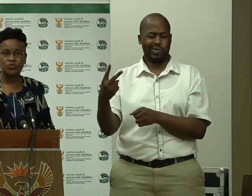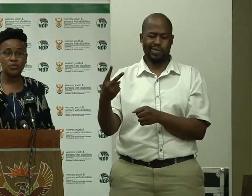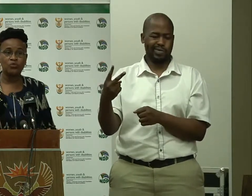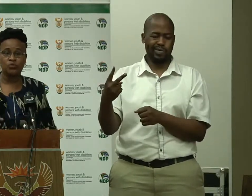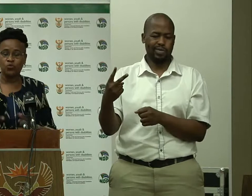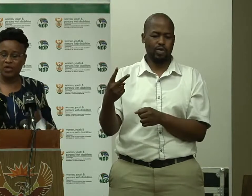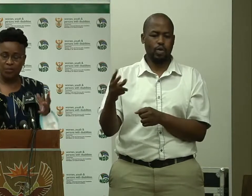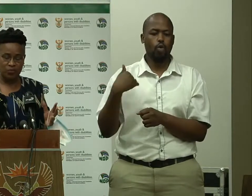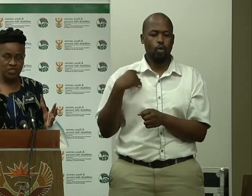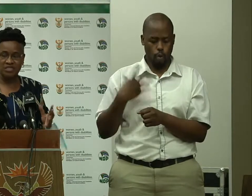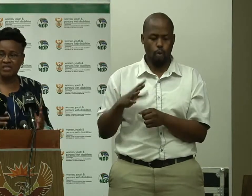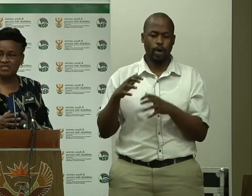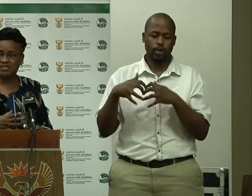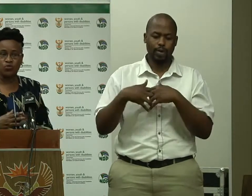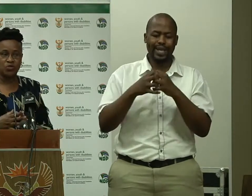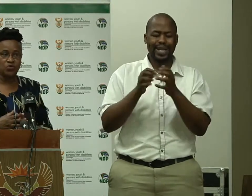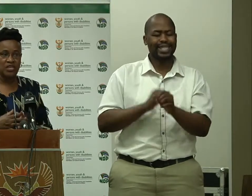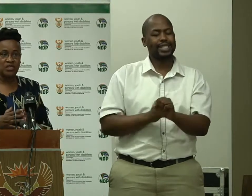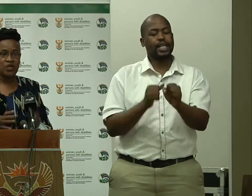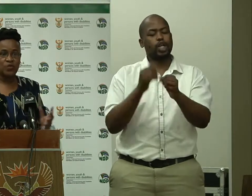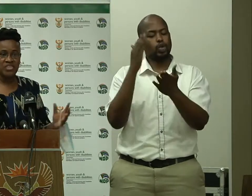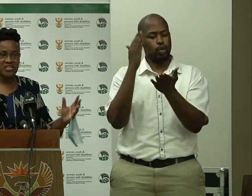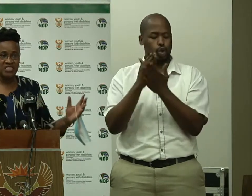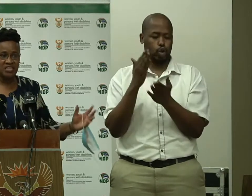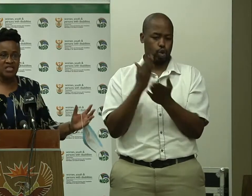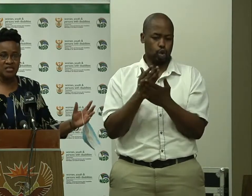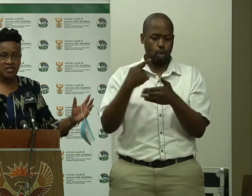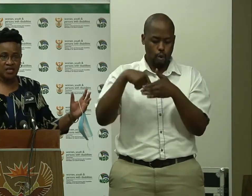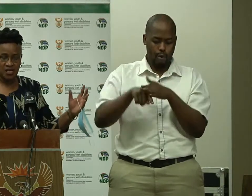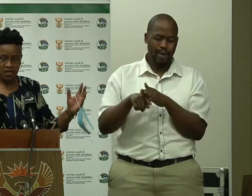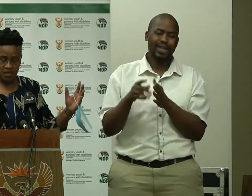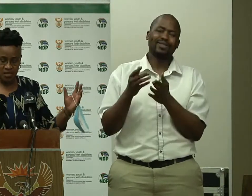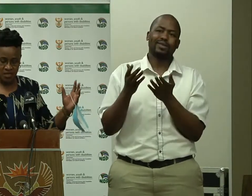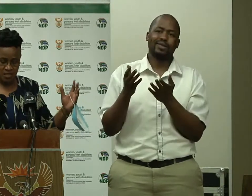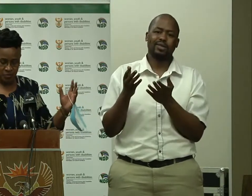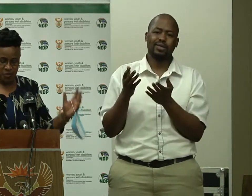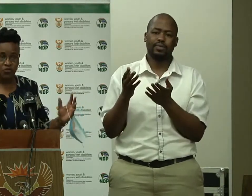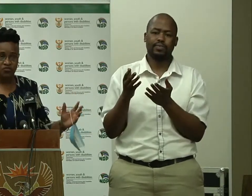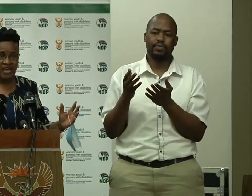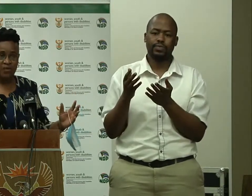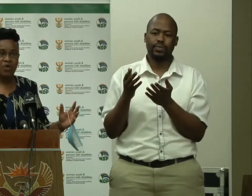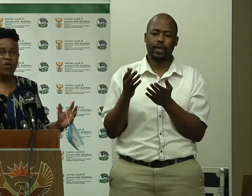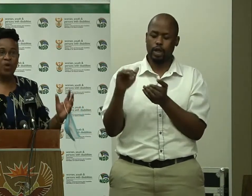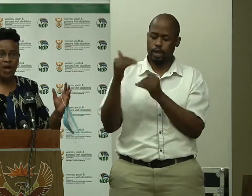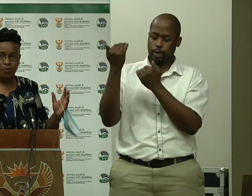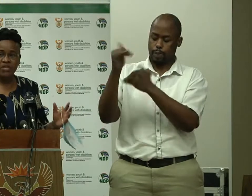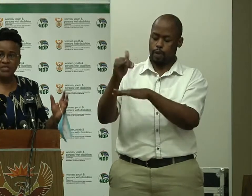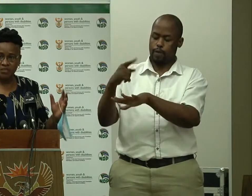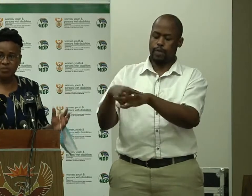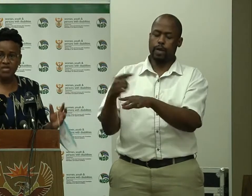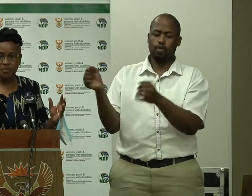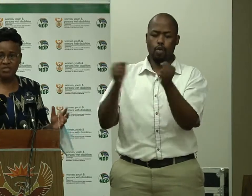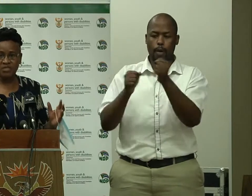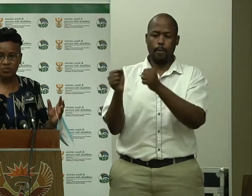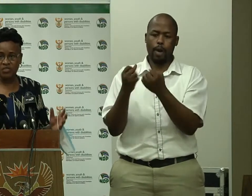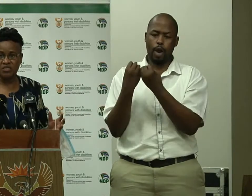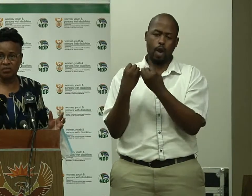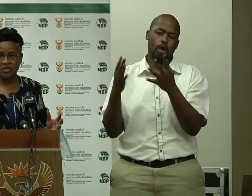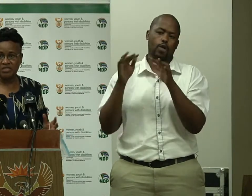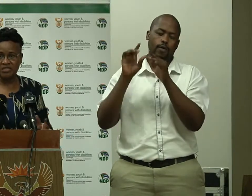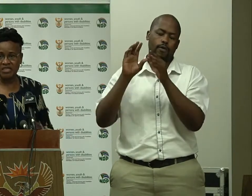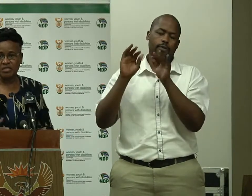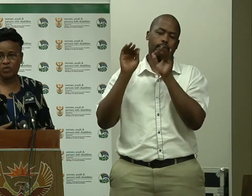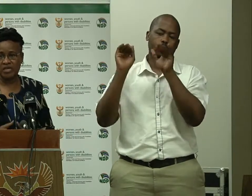We just want to be able to come up with a strategy to ensure that within a certain space of time, we appoint as many persons